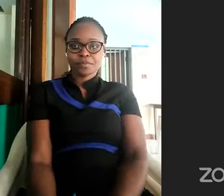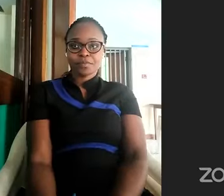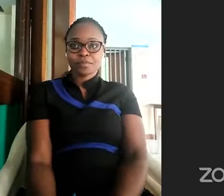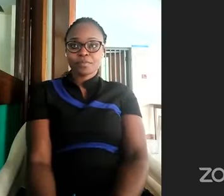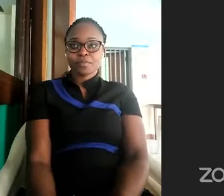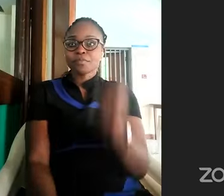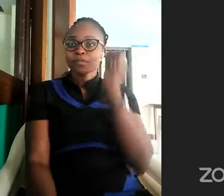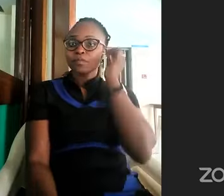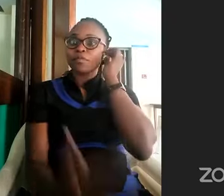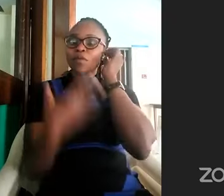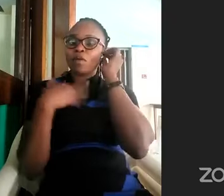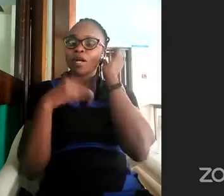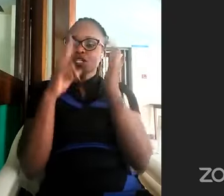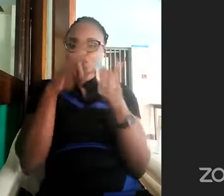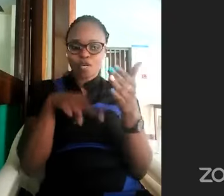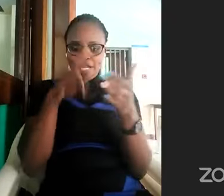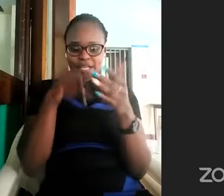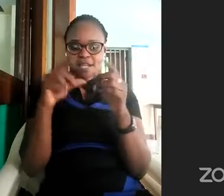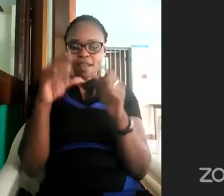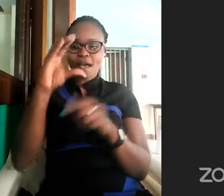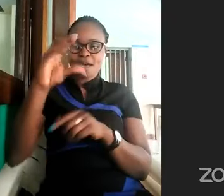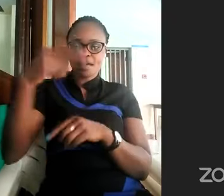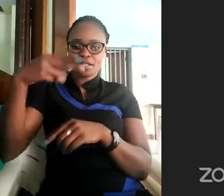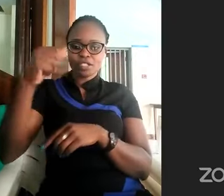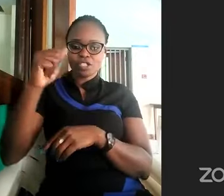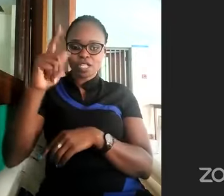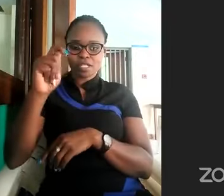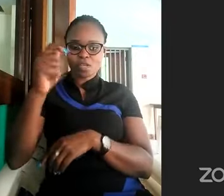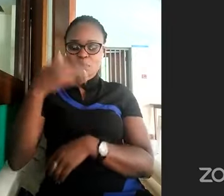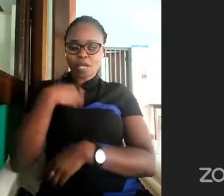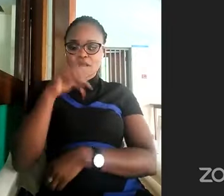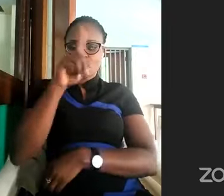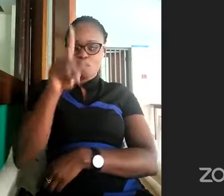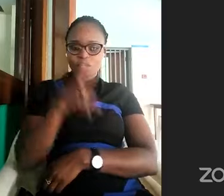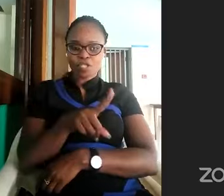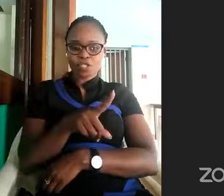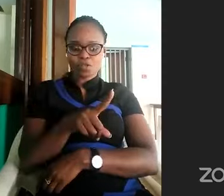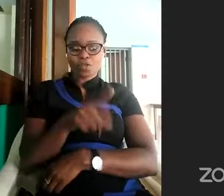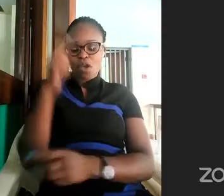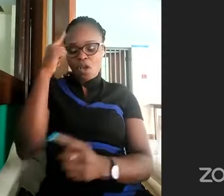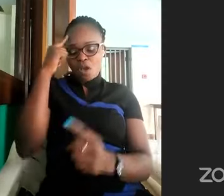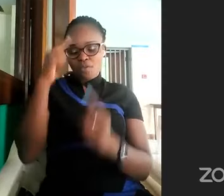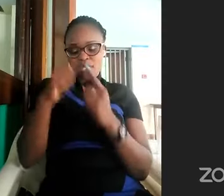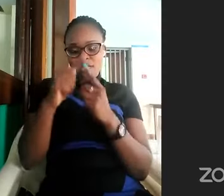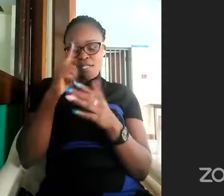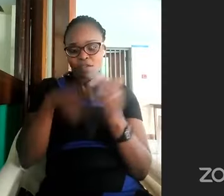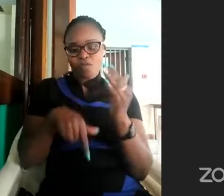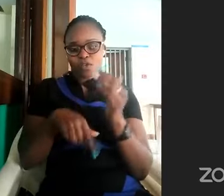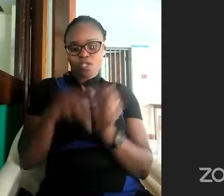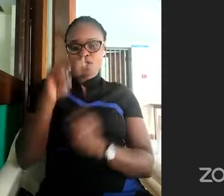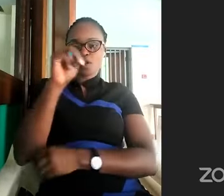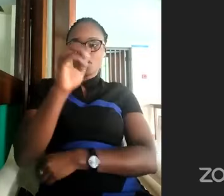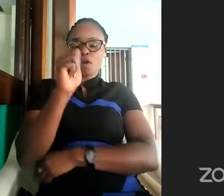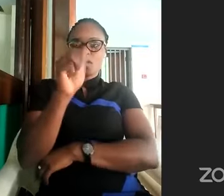chat. Kulikuwa na swali ambao namlenga Maureen. So Maureen, as our presenter, maybe